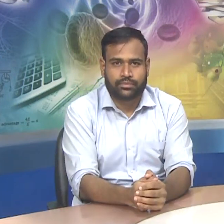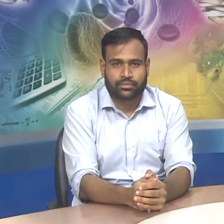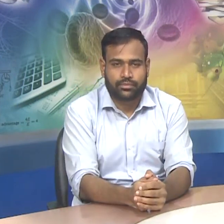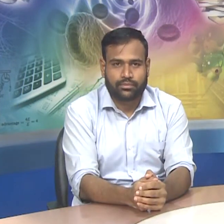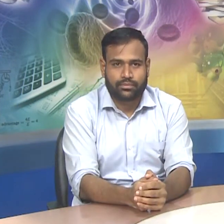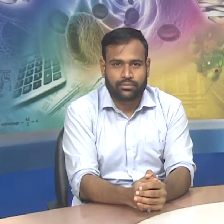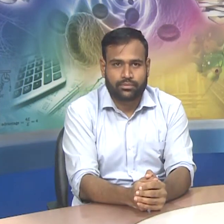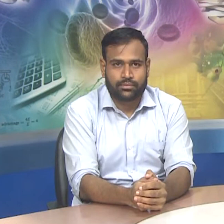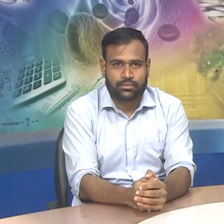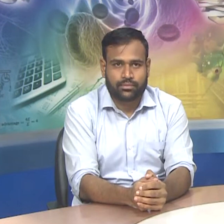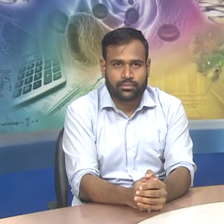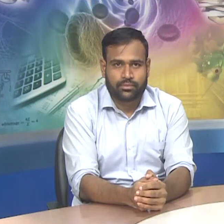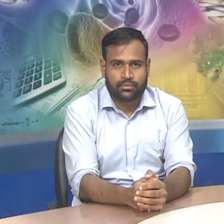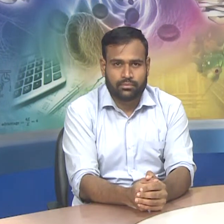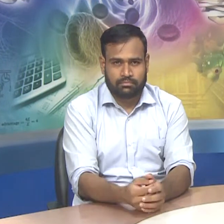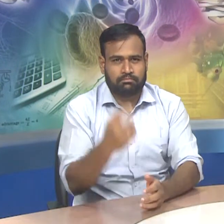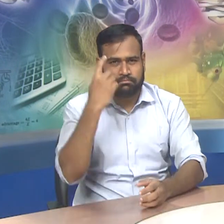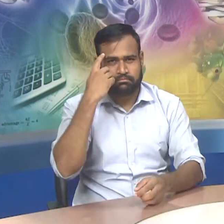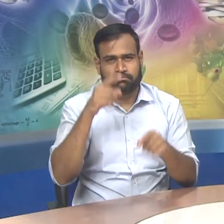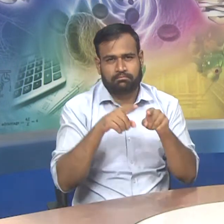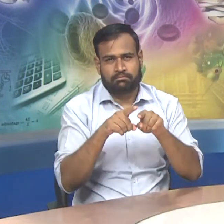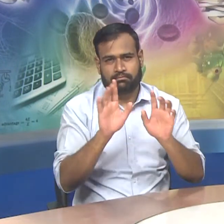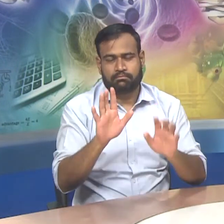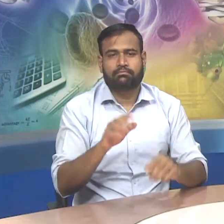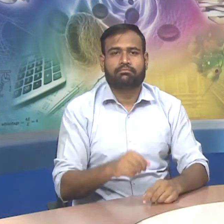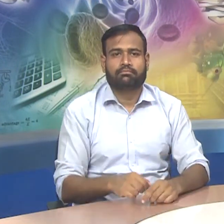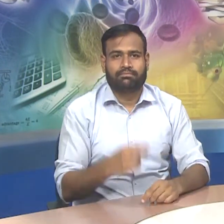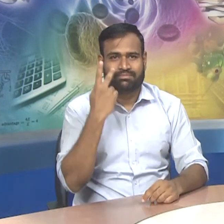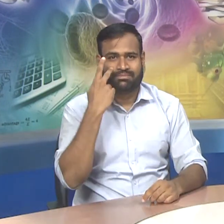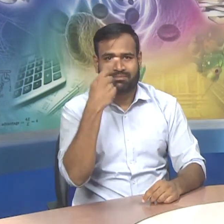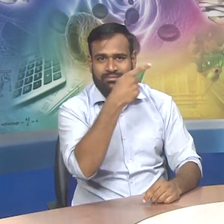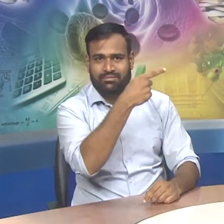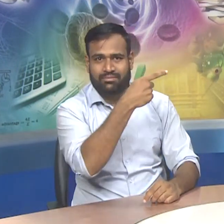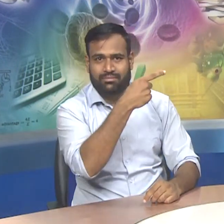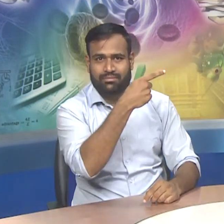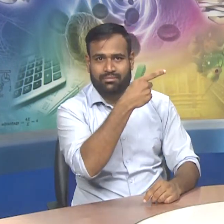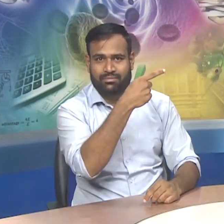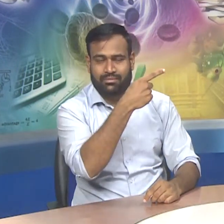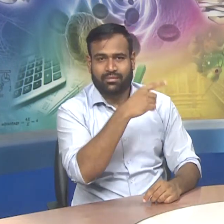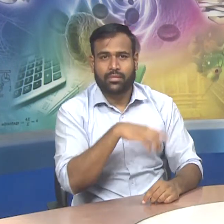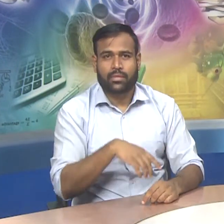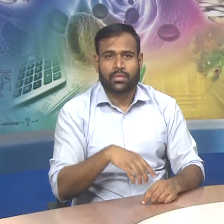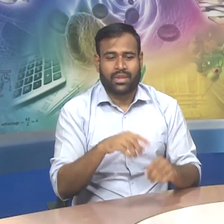Let us understand it further. As we had assumed that we have 4 candidates